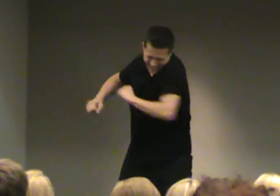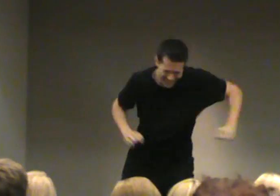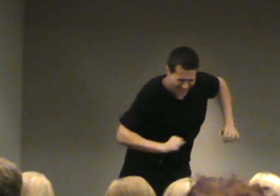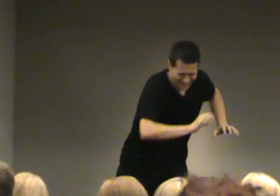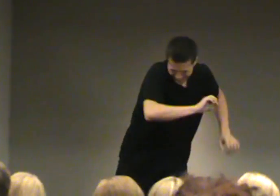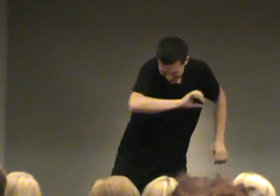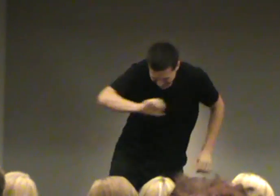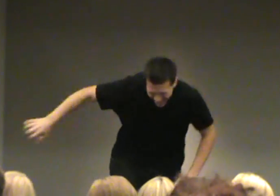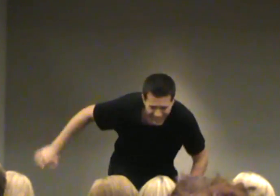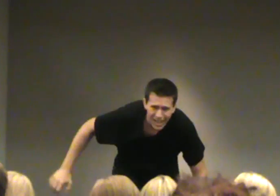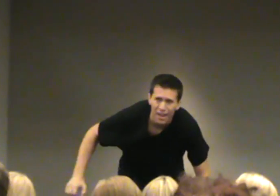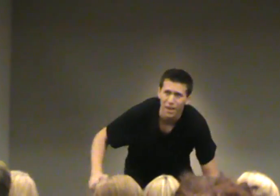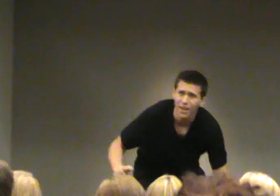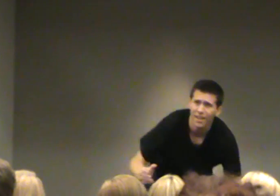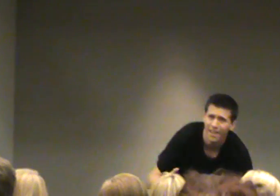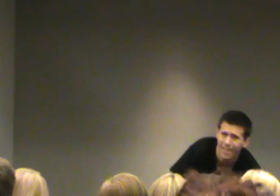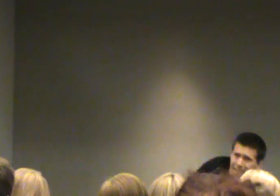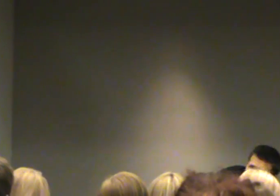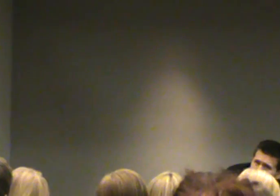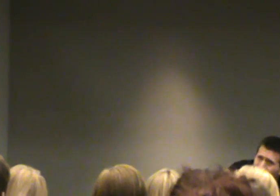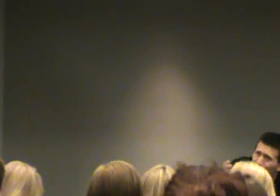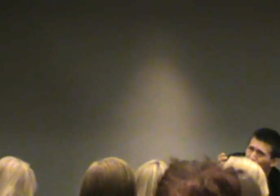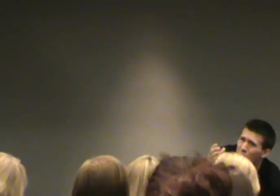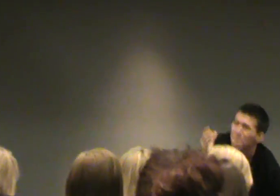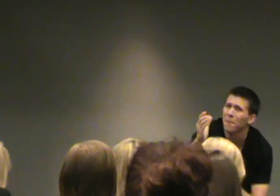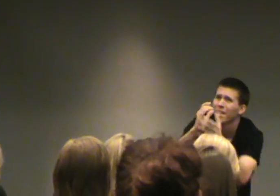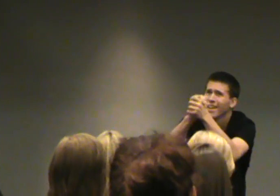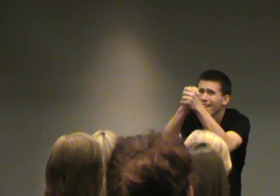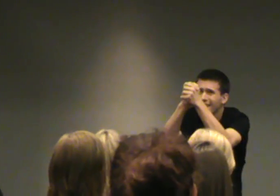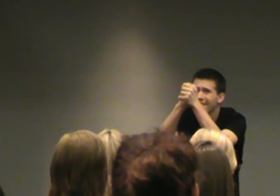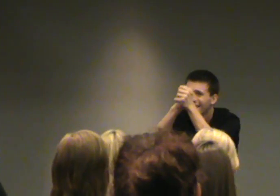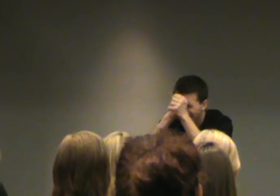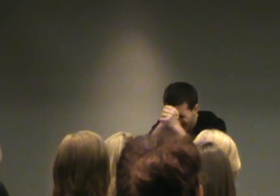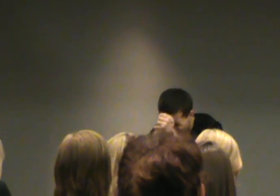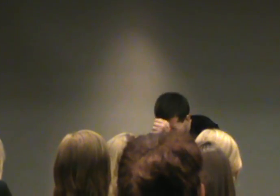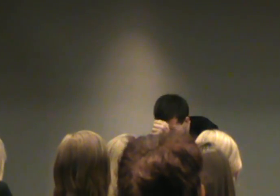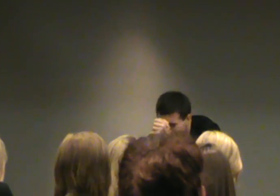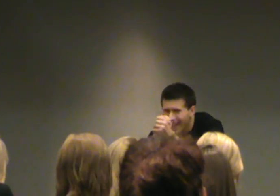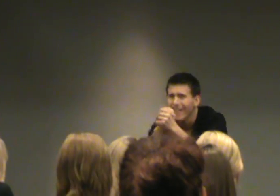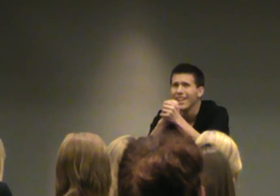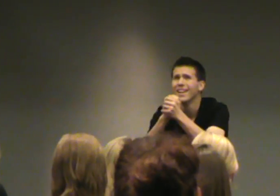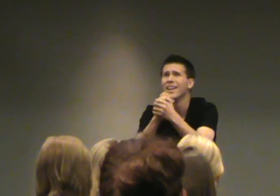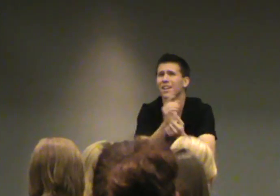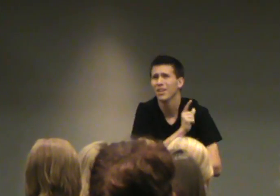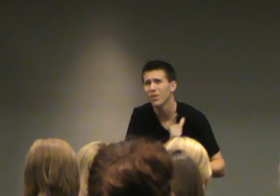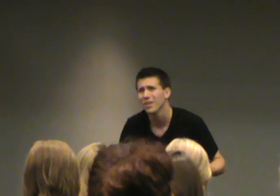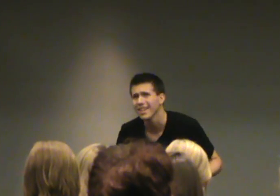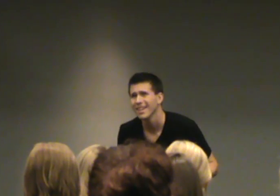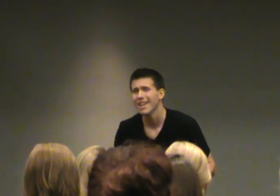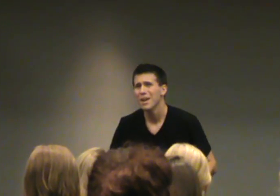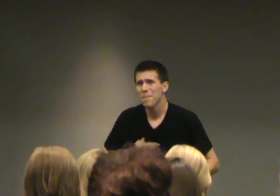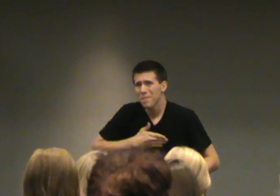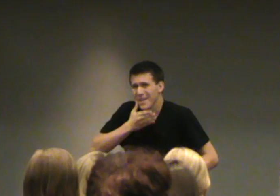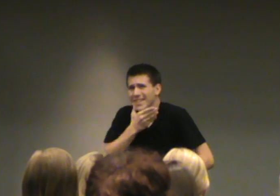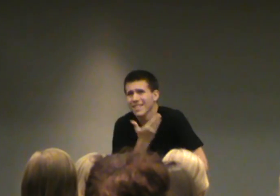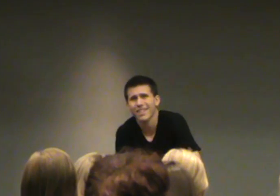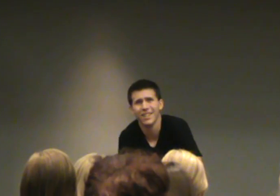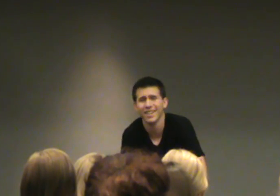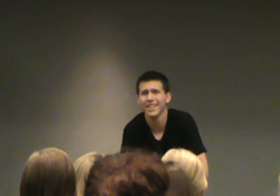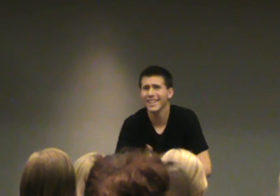all aside. I threw myself before him, and from my knees I cried, Lord, come and heal my